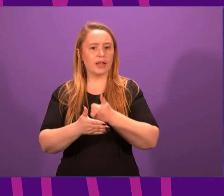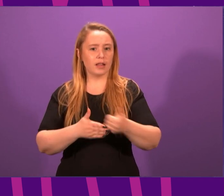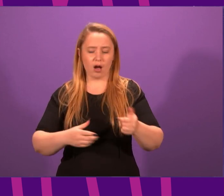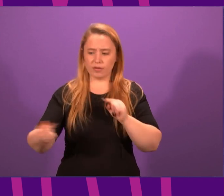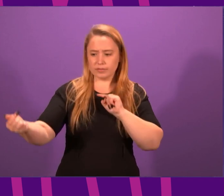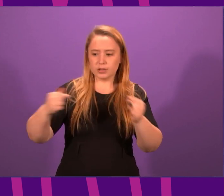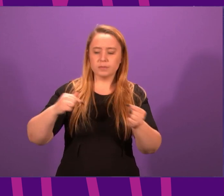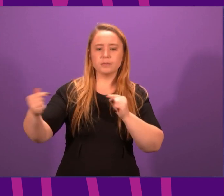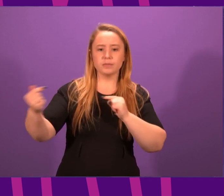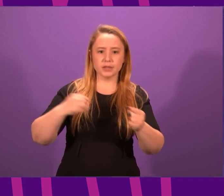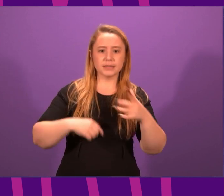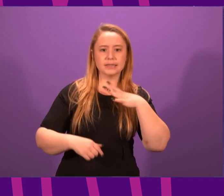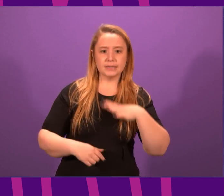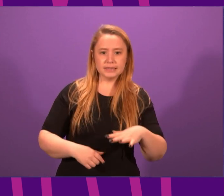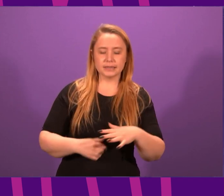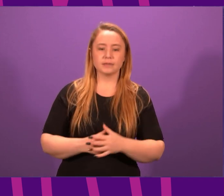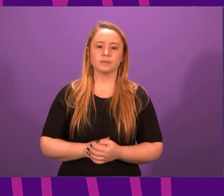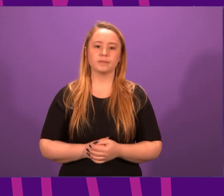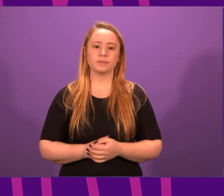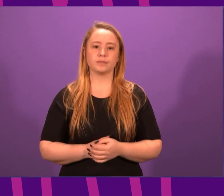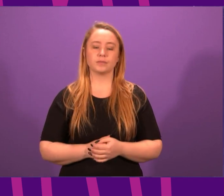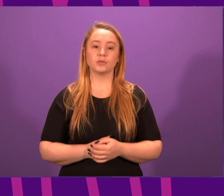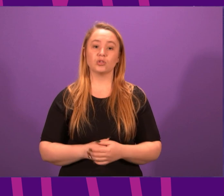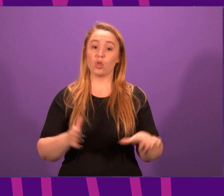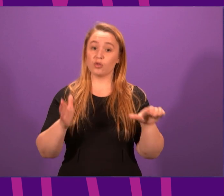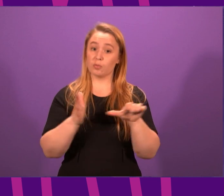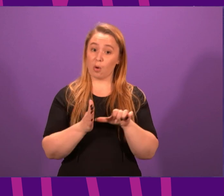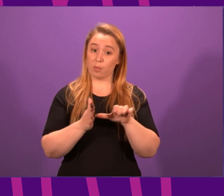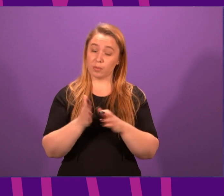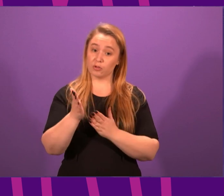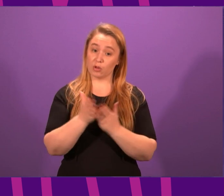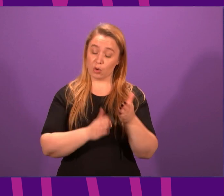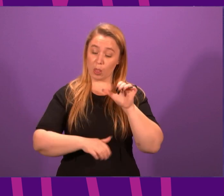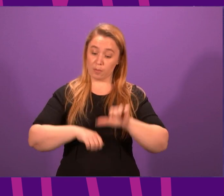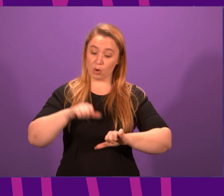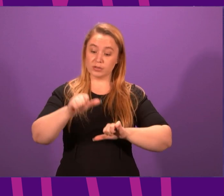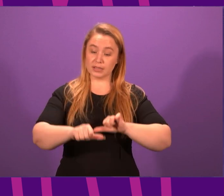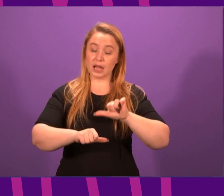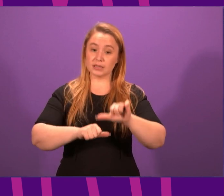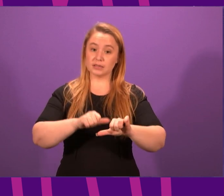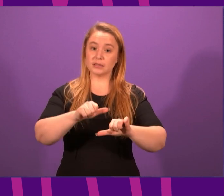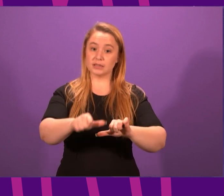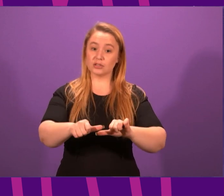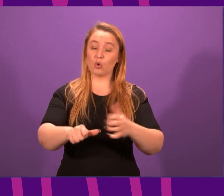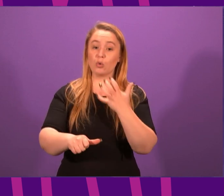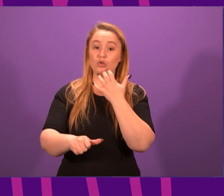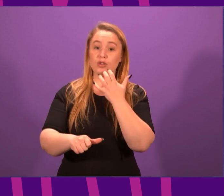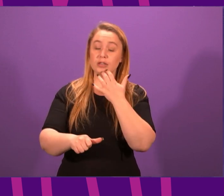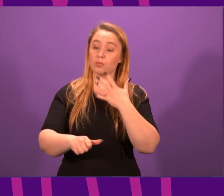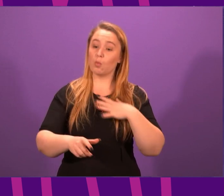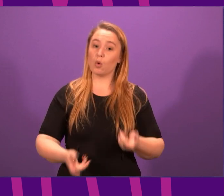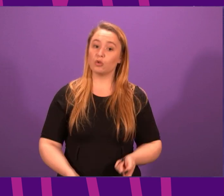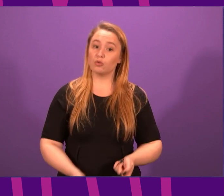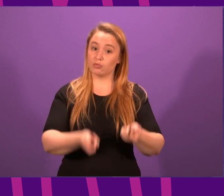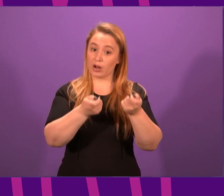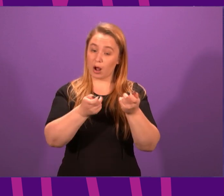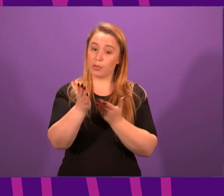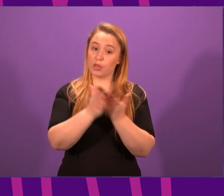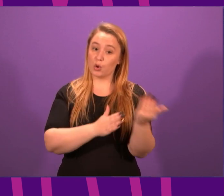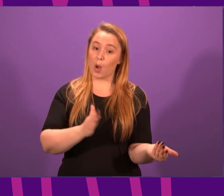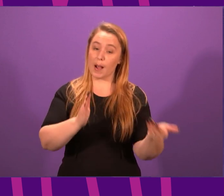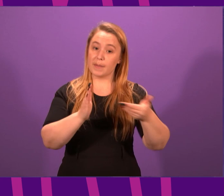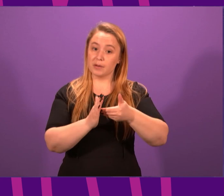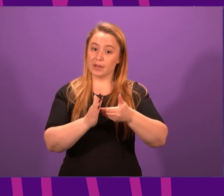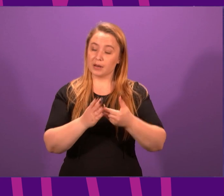happen. There are issues of process as well that matter, and the Greens have sought to raise some of those in our amendment by